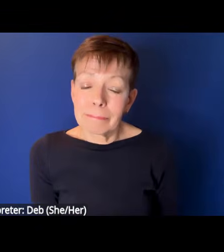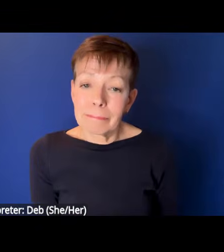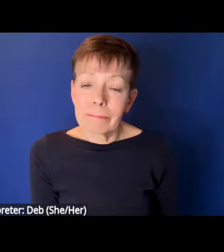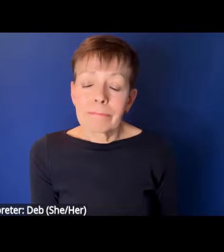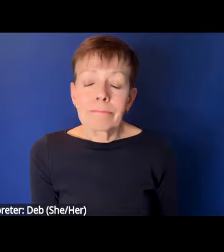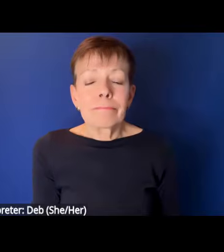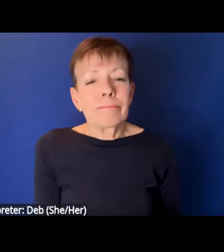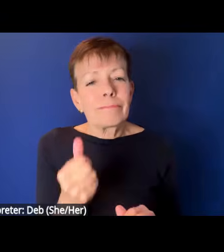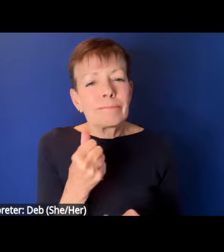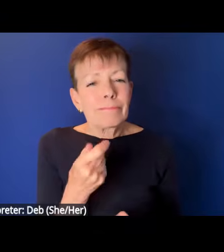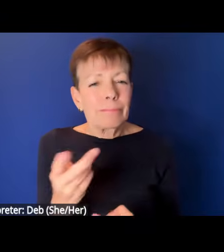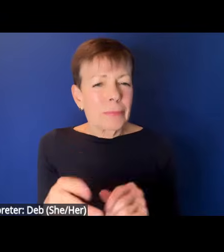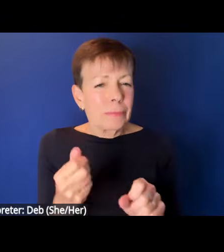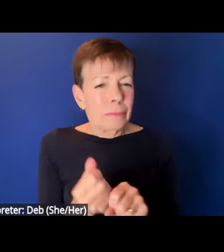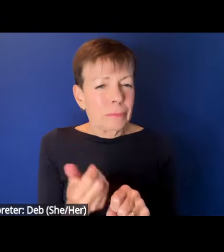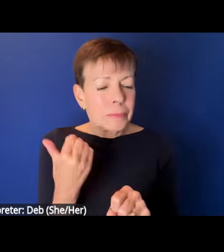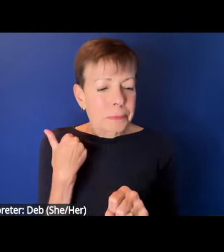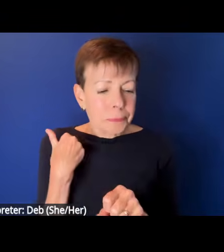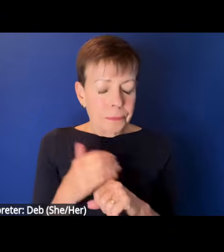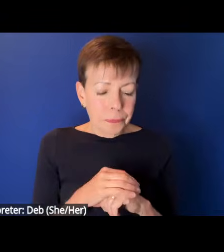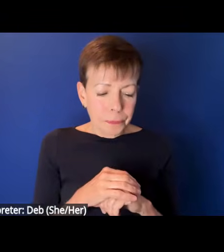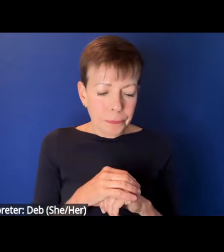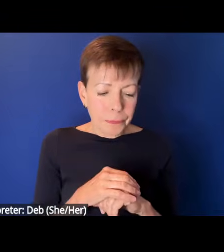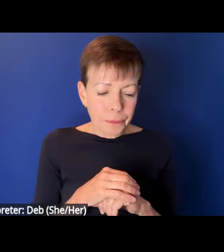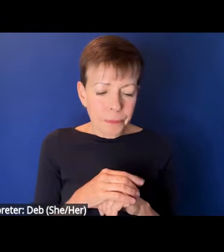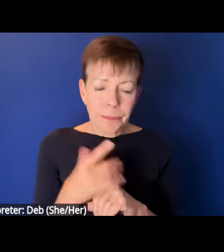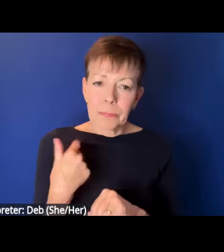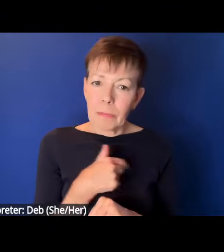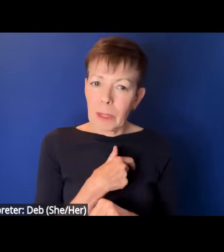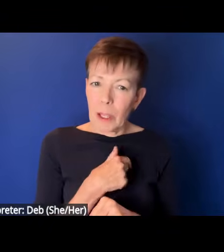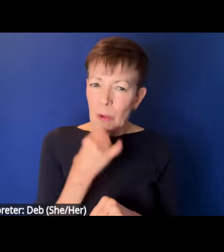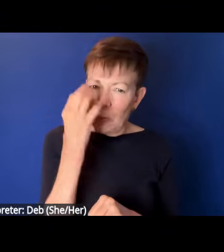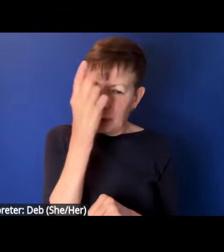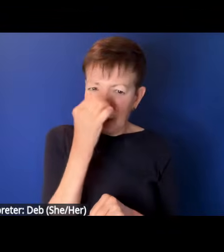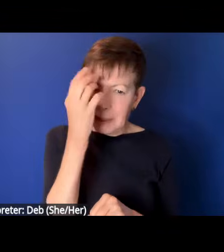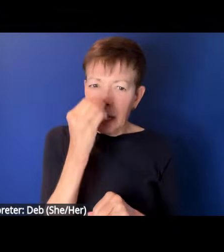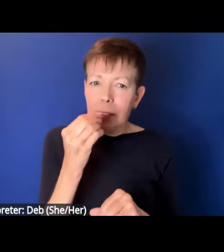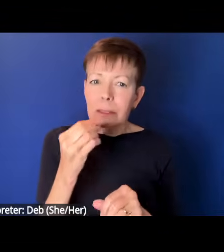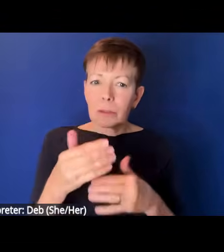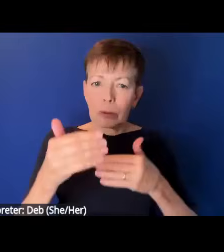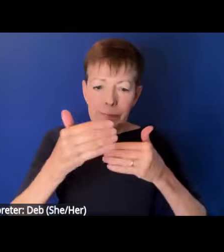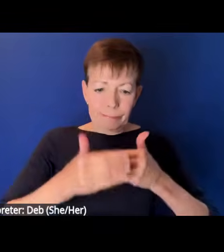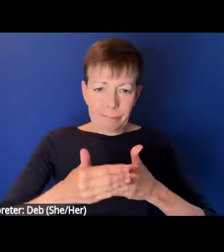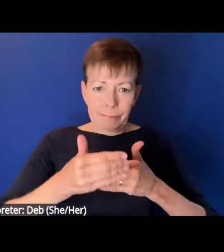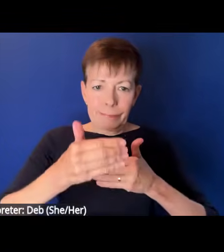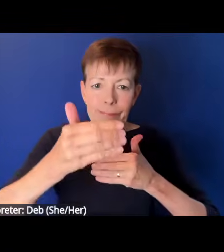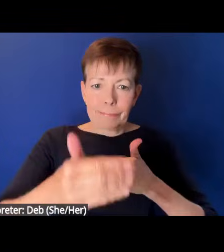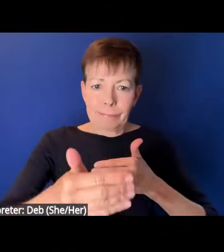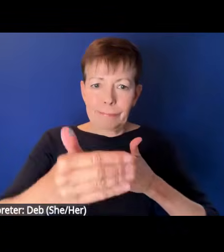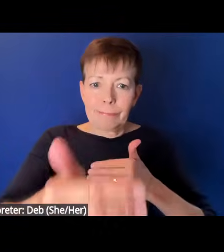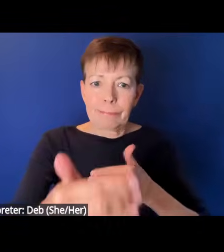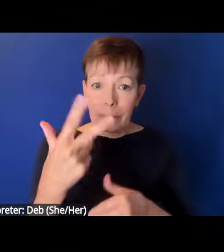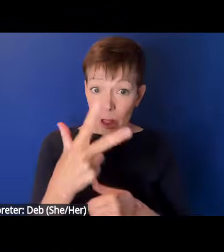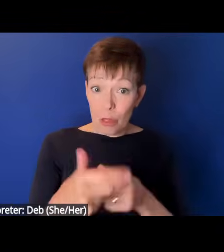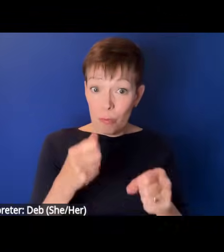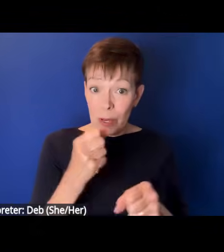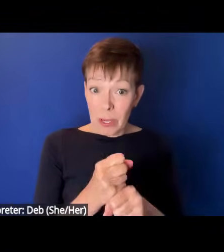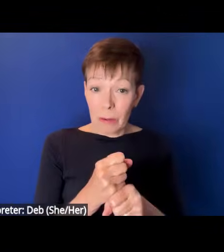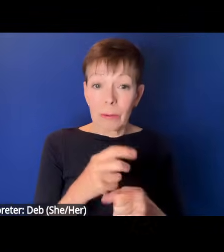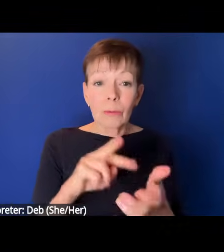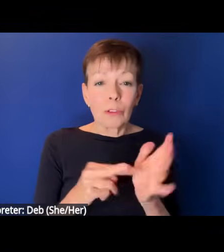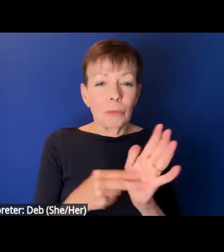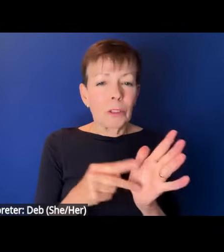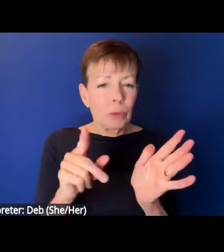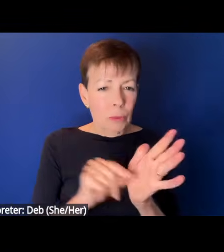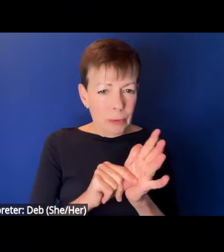Number of years ago, it was decided that we would look to have a 3-year calendar. So we would have the school calendar about 3 years